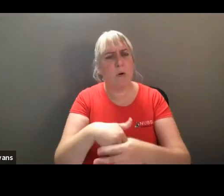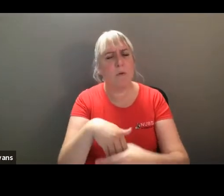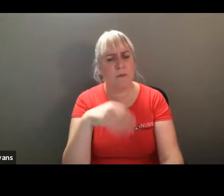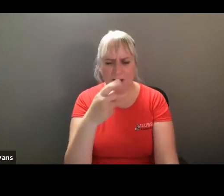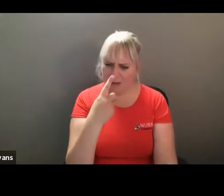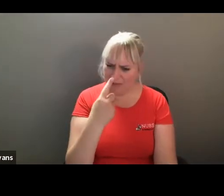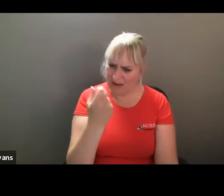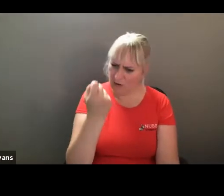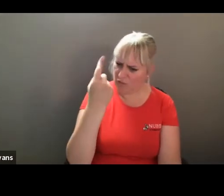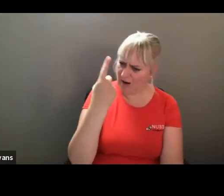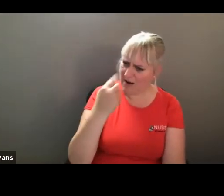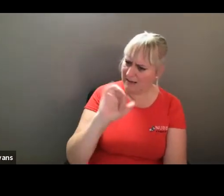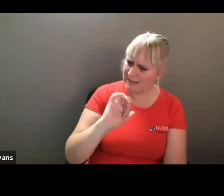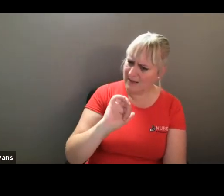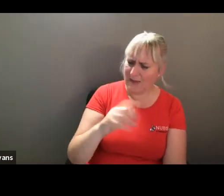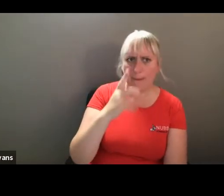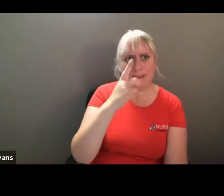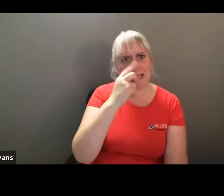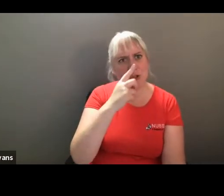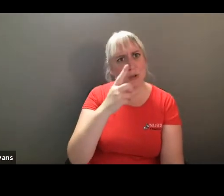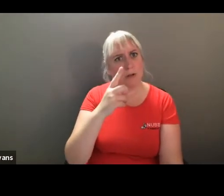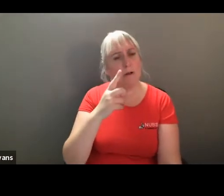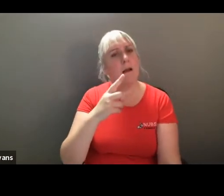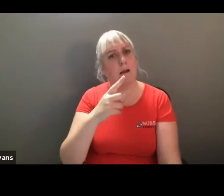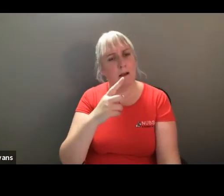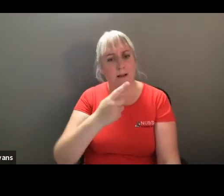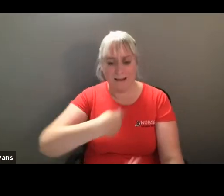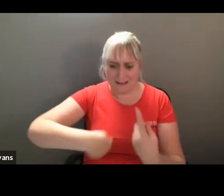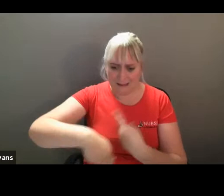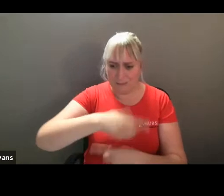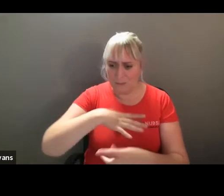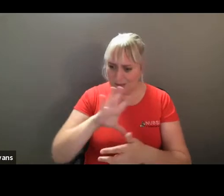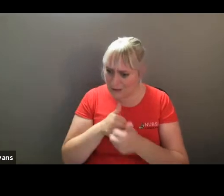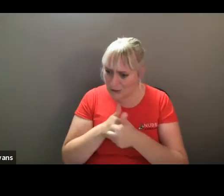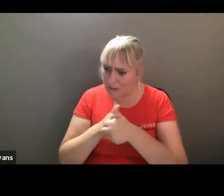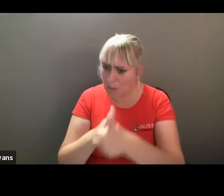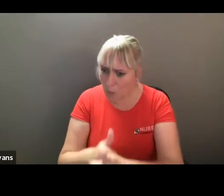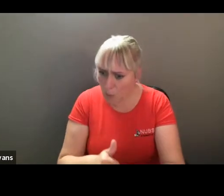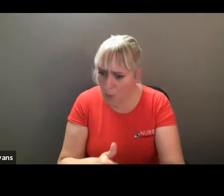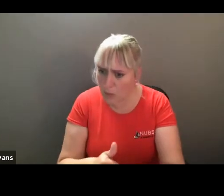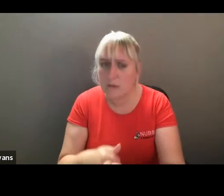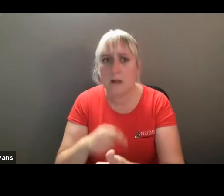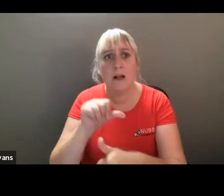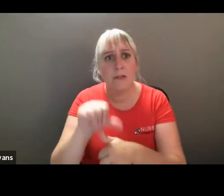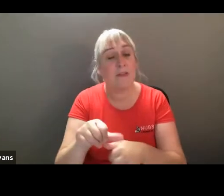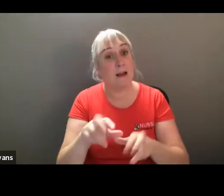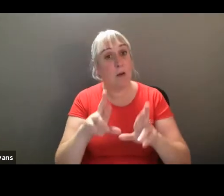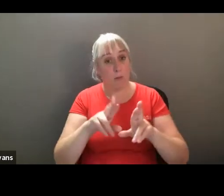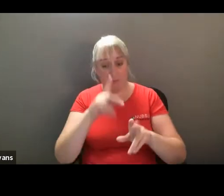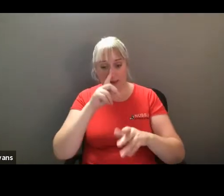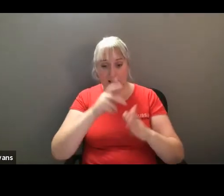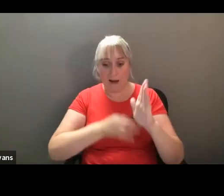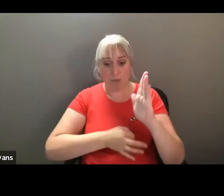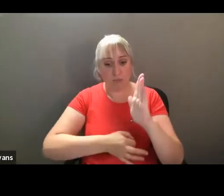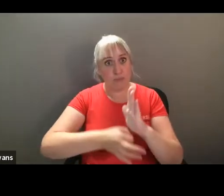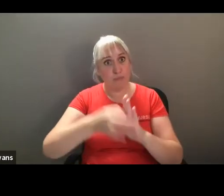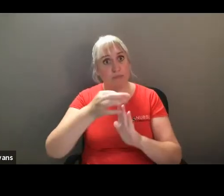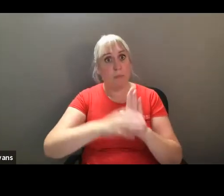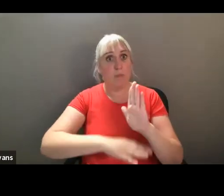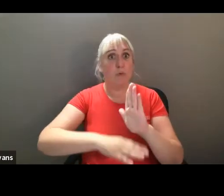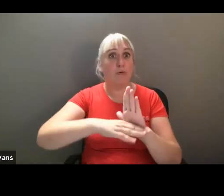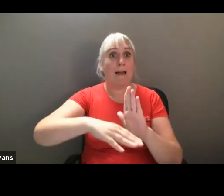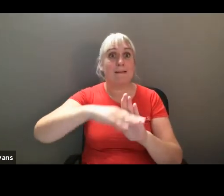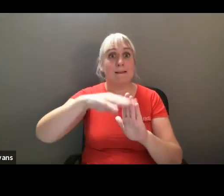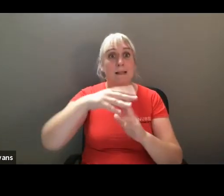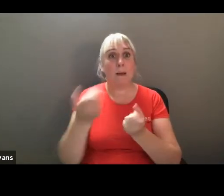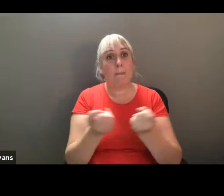just need a little bit of support or the ability to do something in order then to progress and then manage their own lives